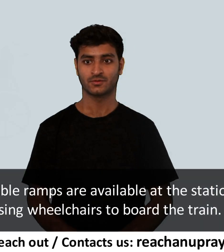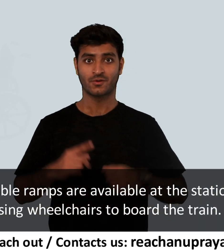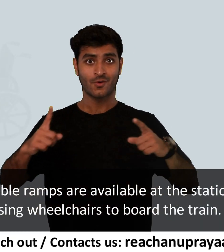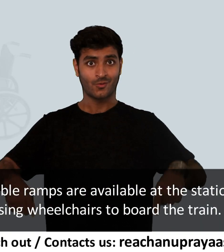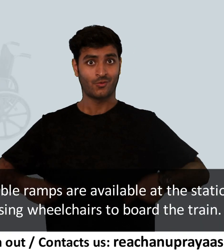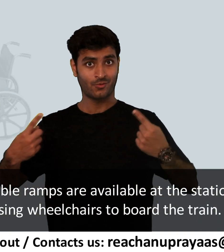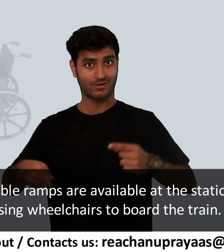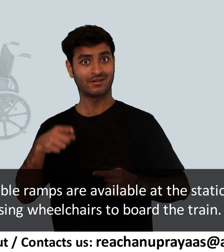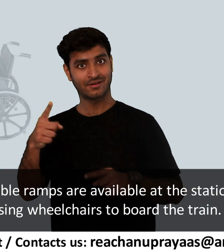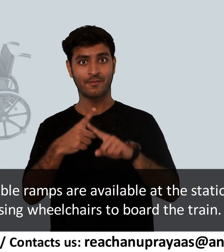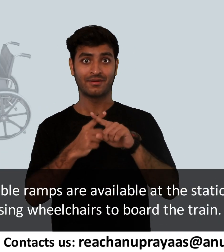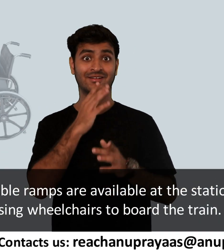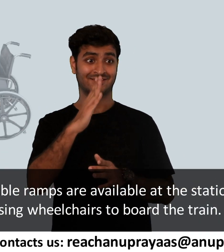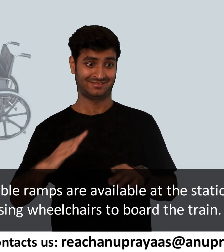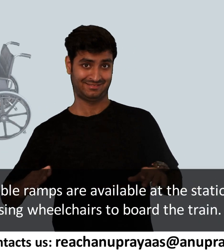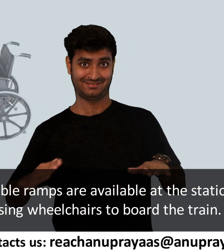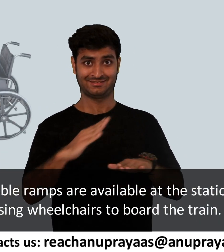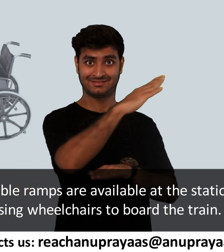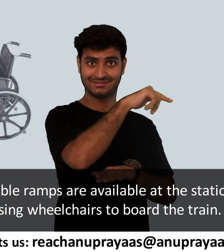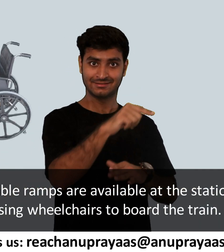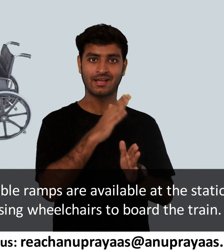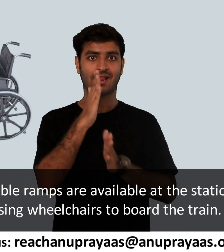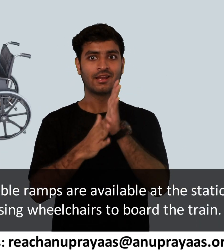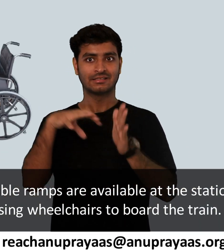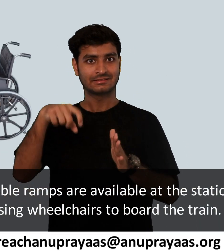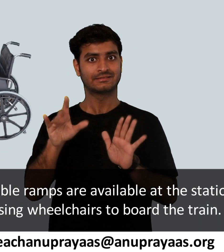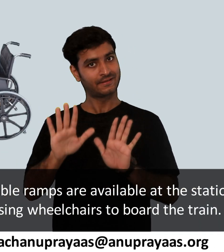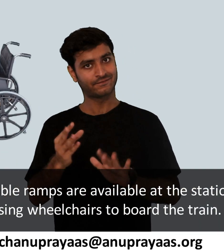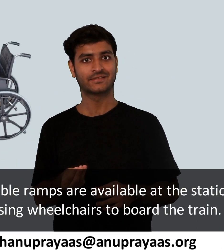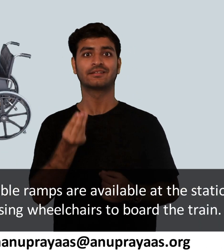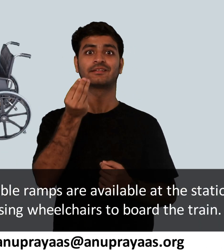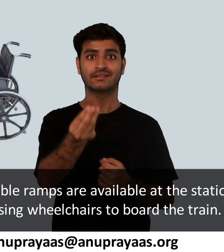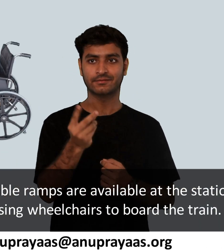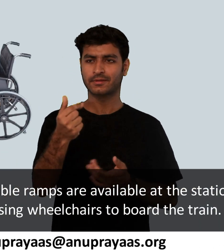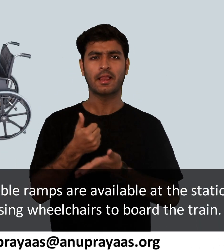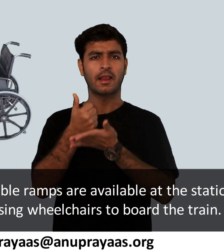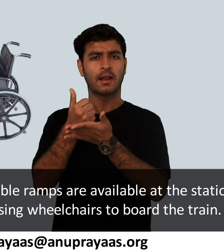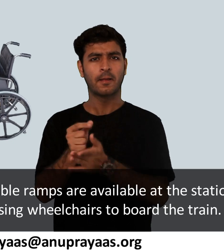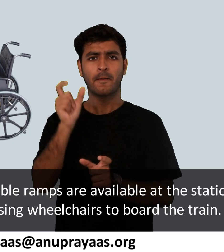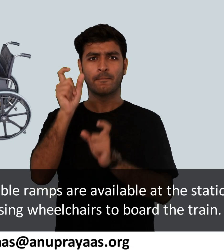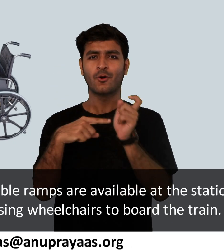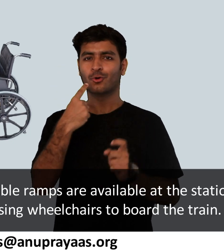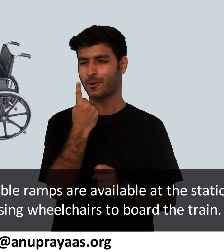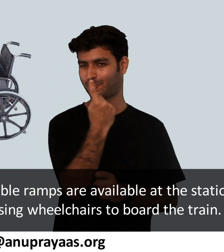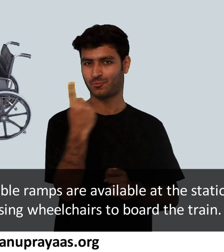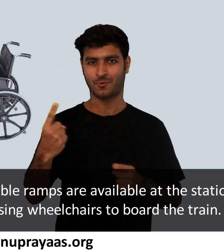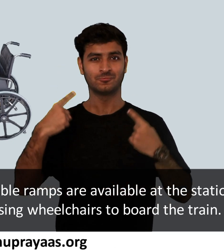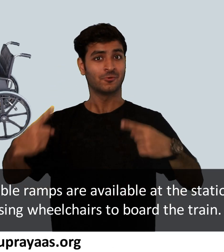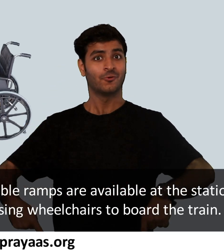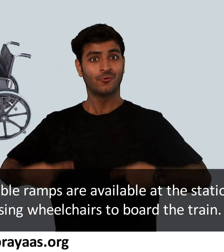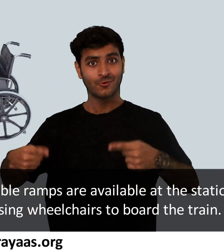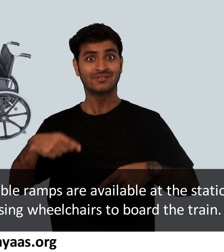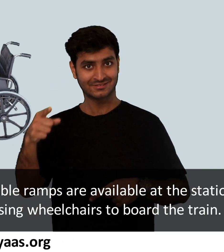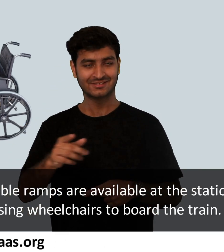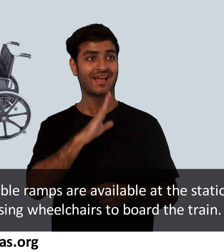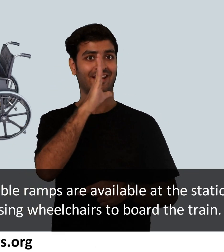Wheelchairs and portable ramps are available at the station to help individuals using wheelchairs board the train.